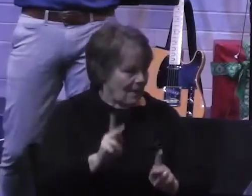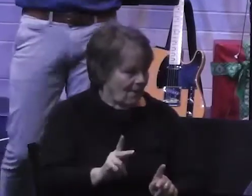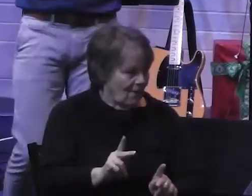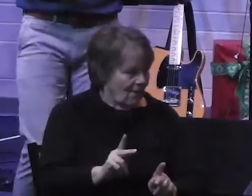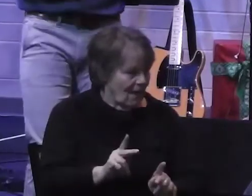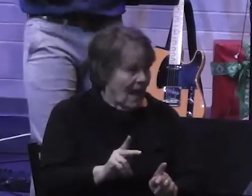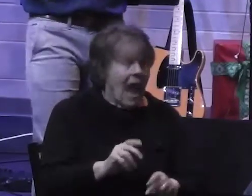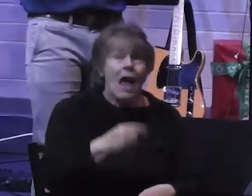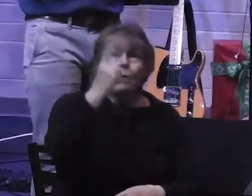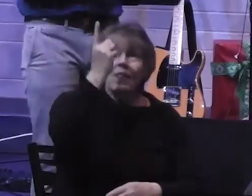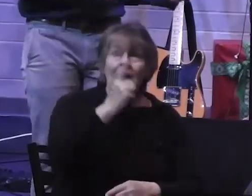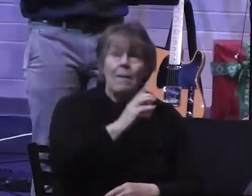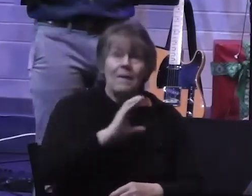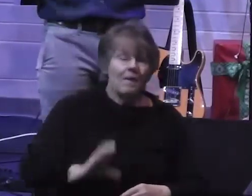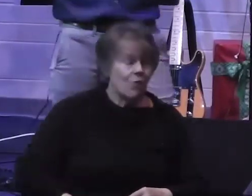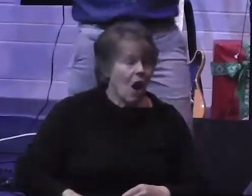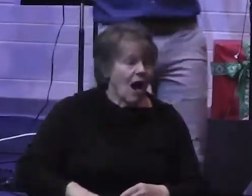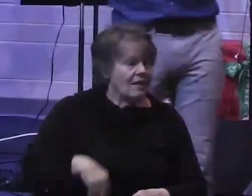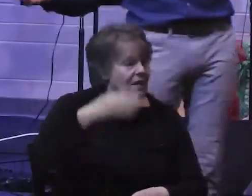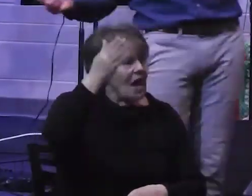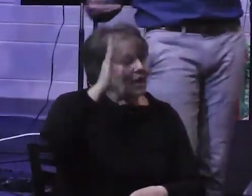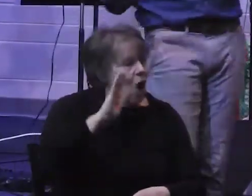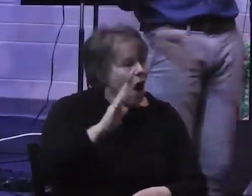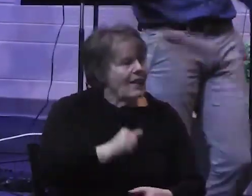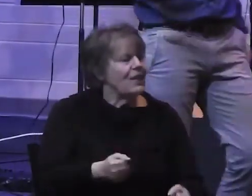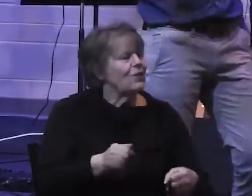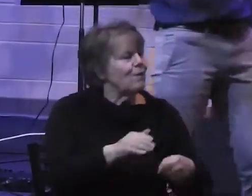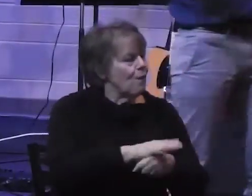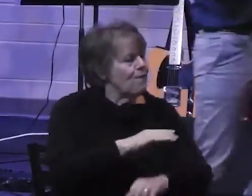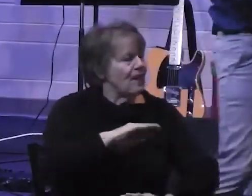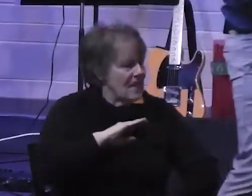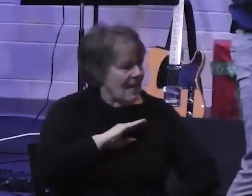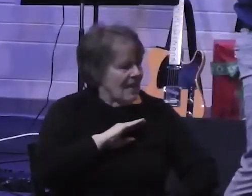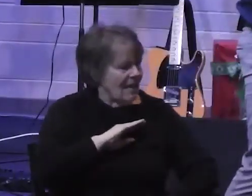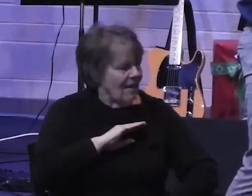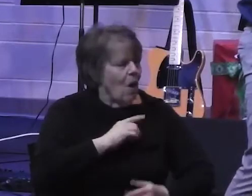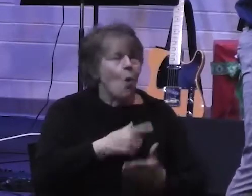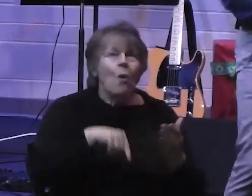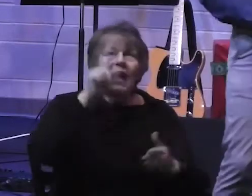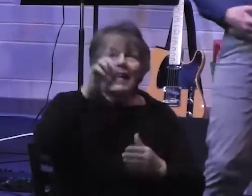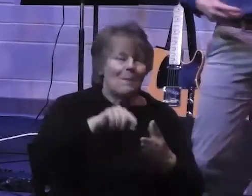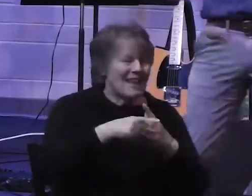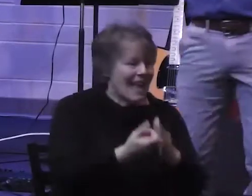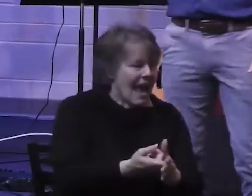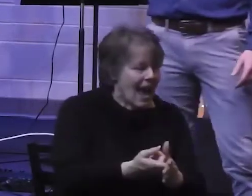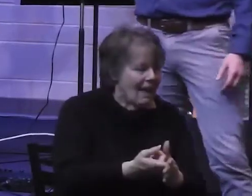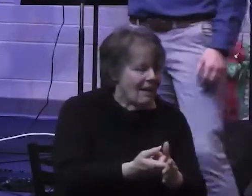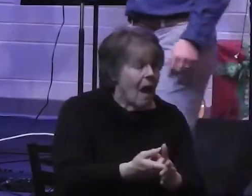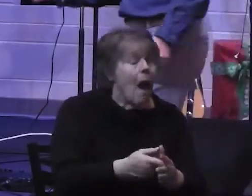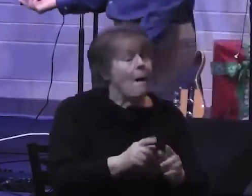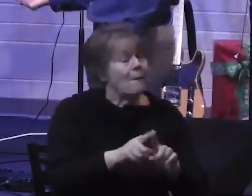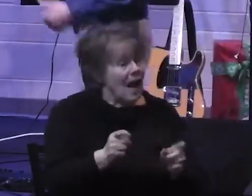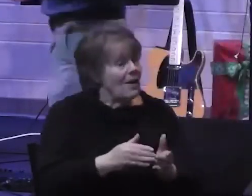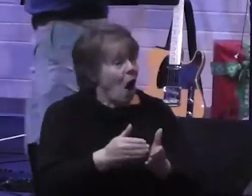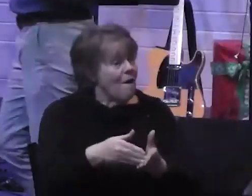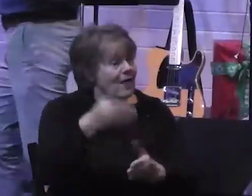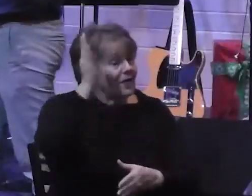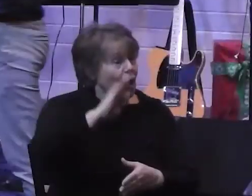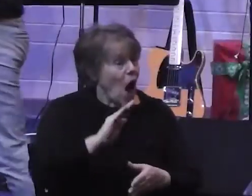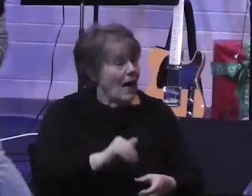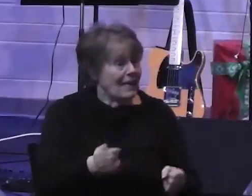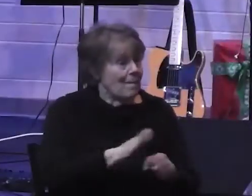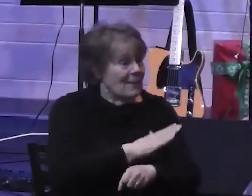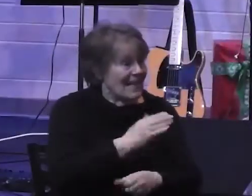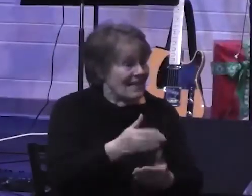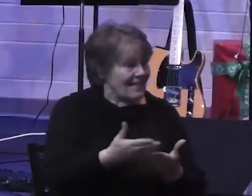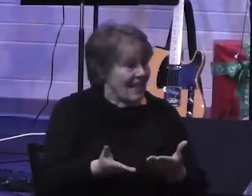Christ, God is fulfilling and completing what He began. But often, God completes things in unexpected ways. And